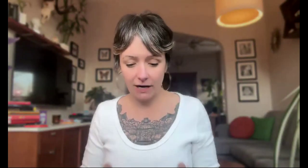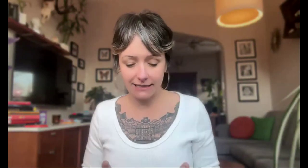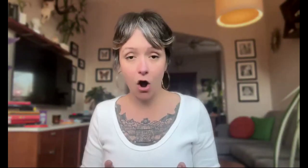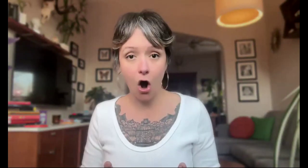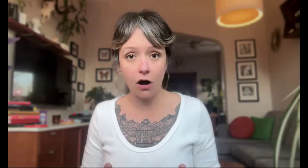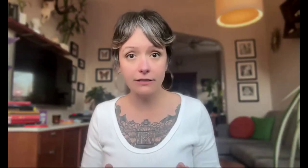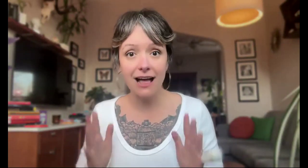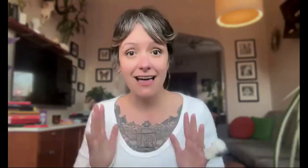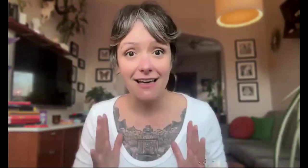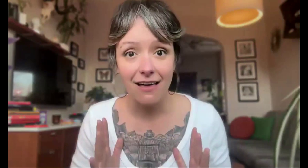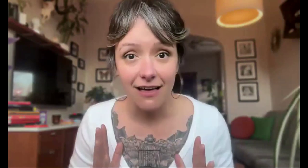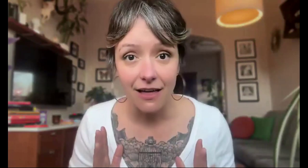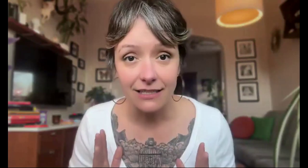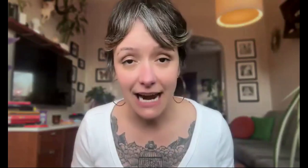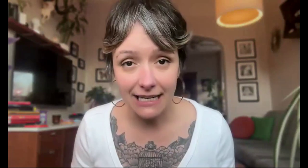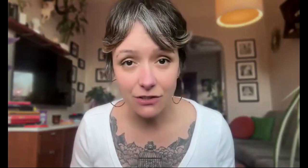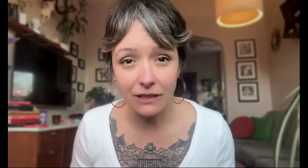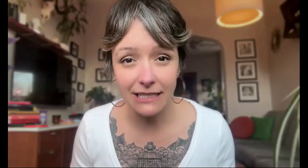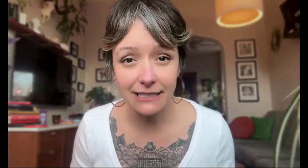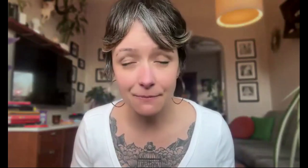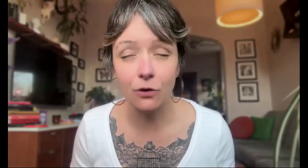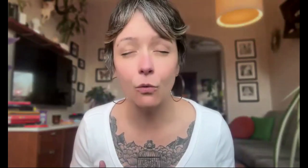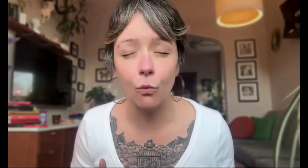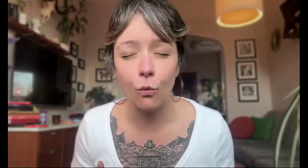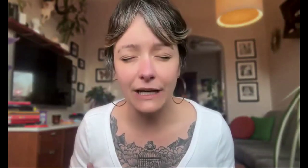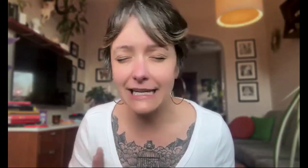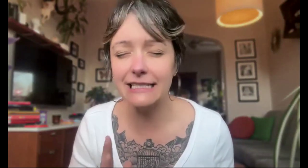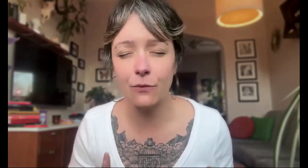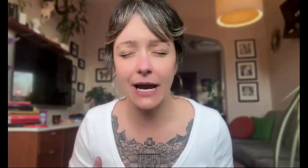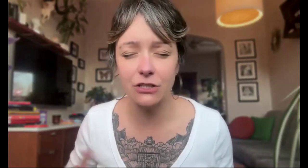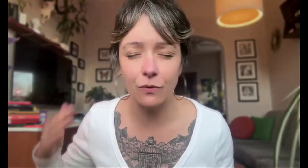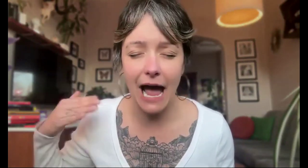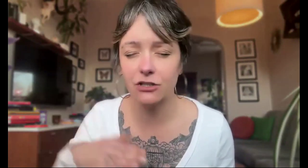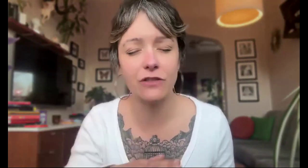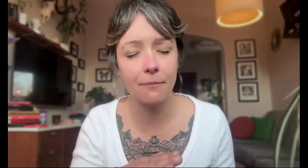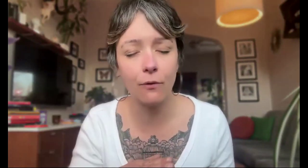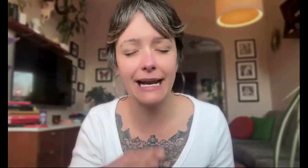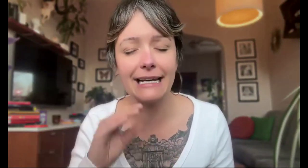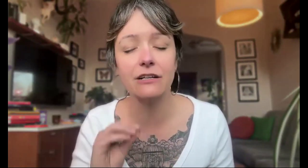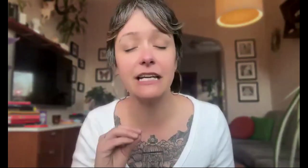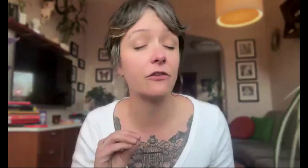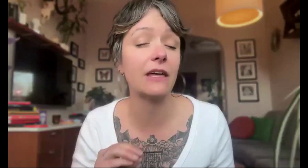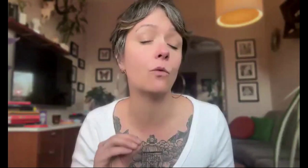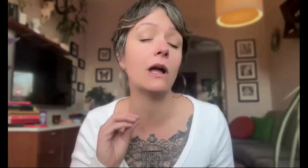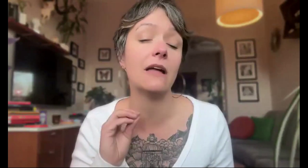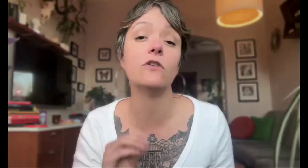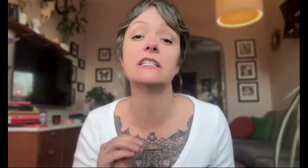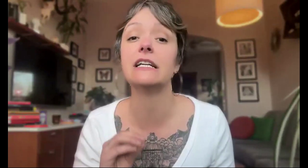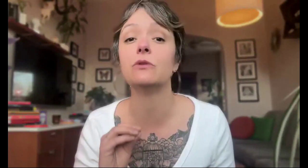what is it called? Sign is a really simple, easy way to enter that point. And here's the other thing. If you decide to